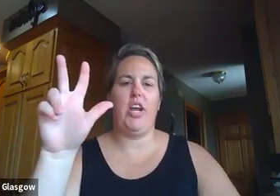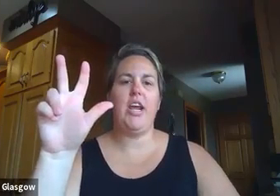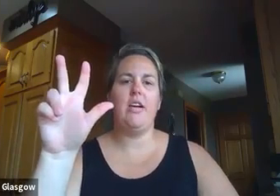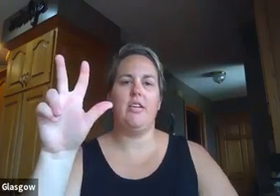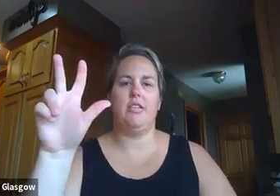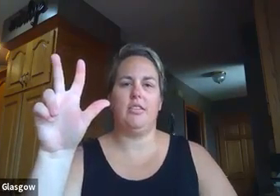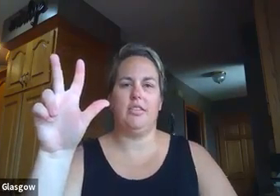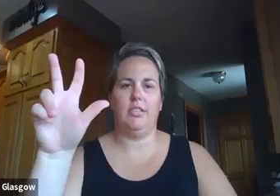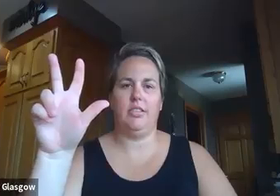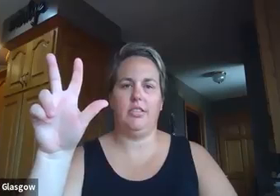3,